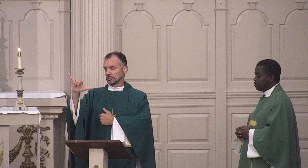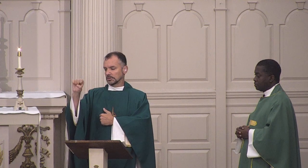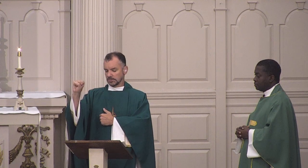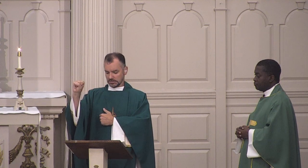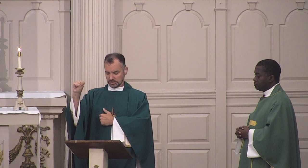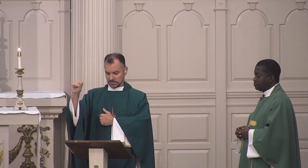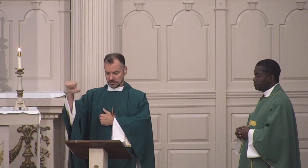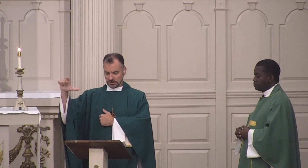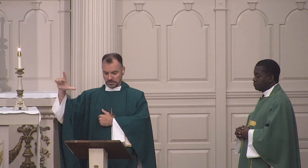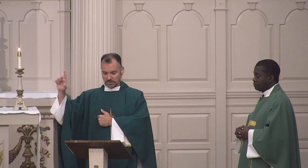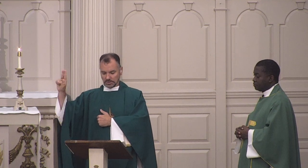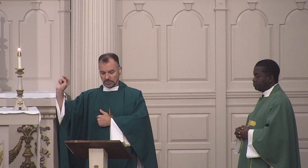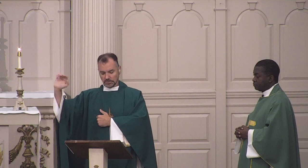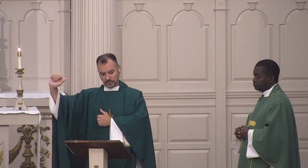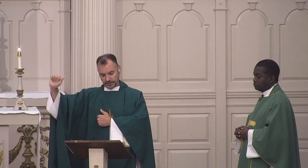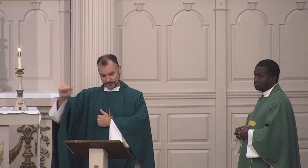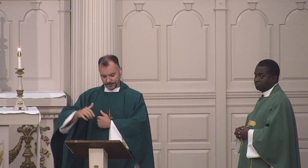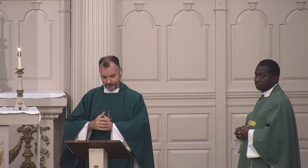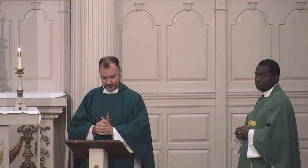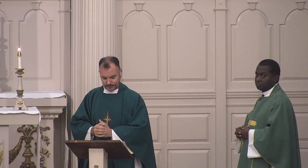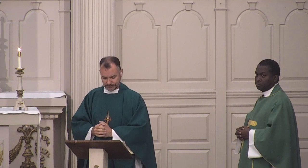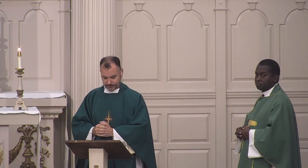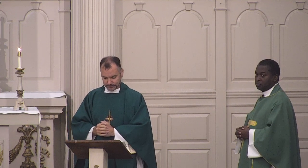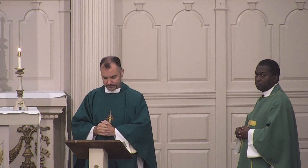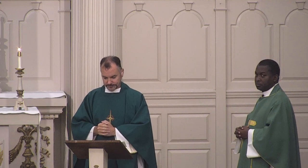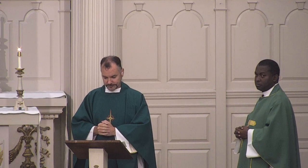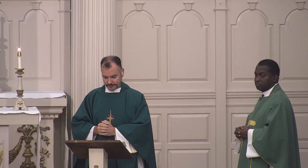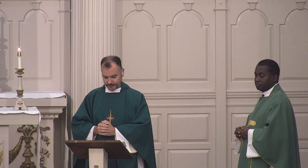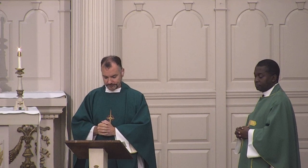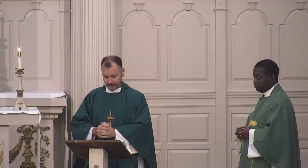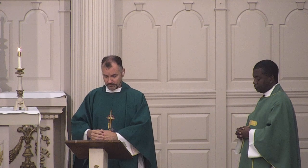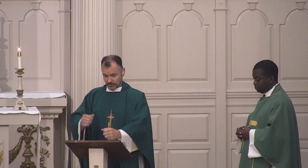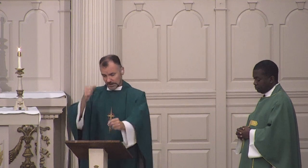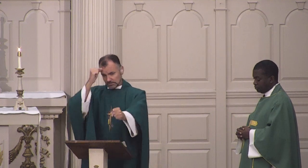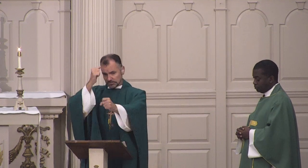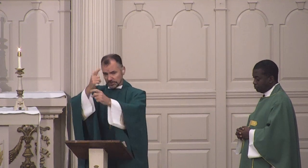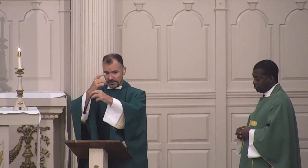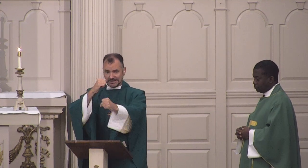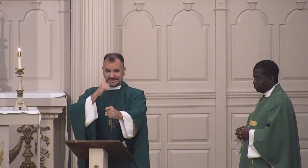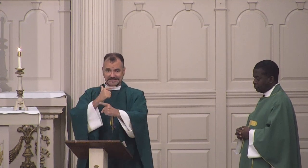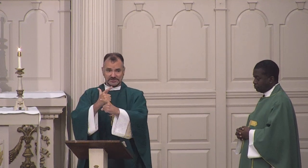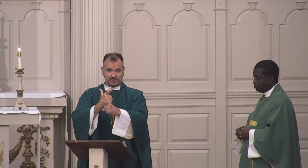Today's Mass is being offered for Gladys Luna.